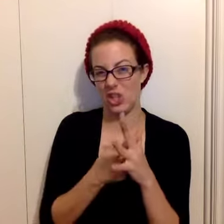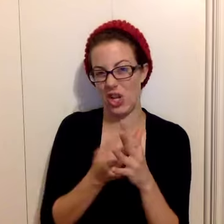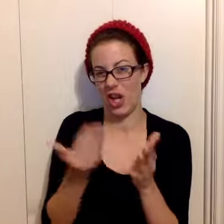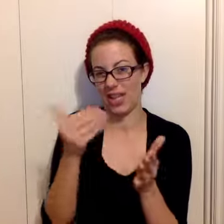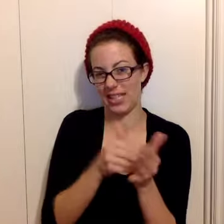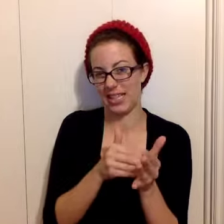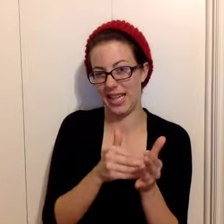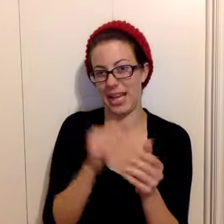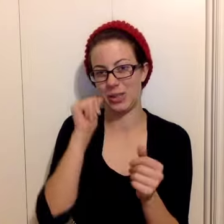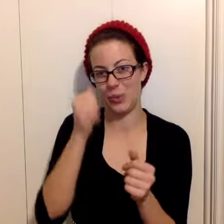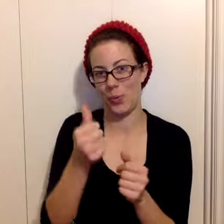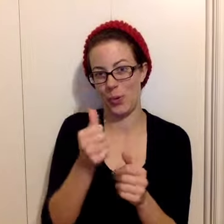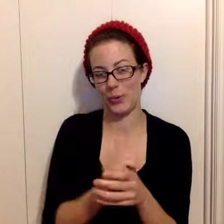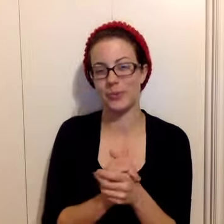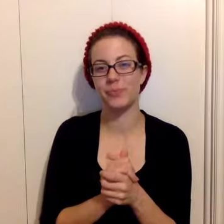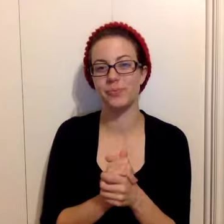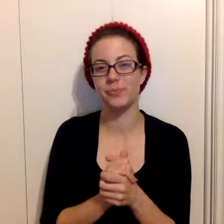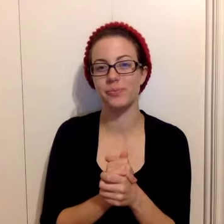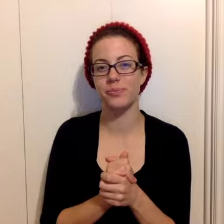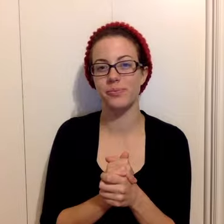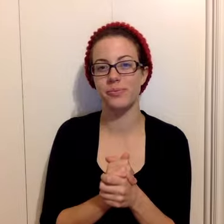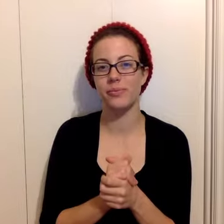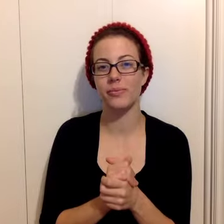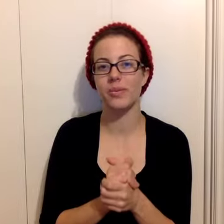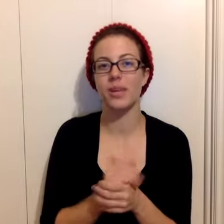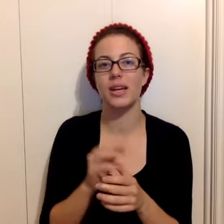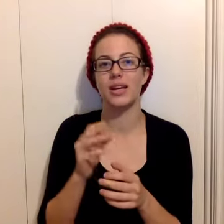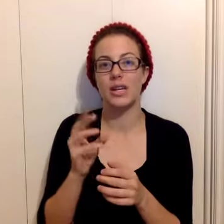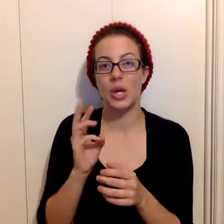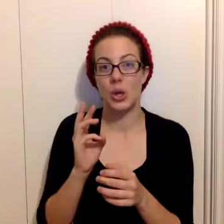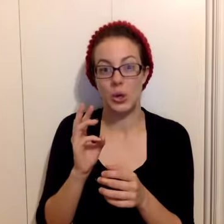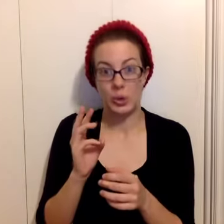And we don't want to forget the ceiling of the shed.